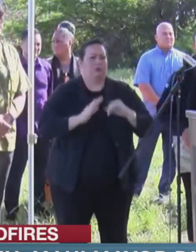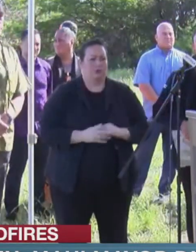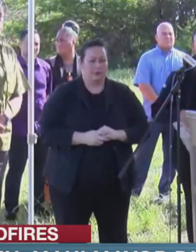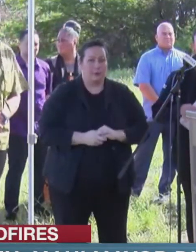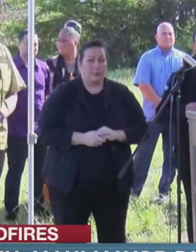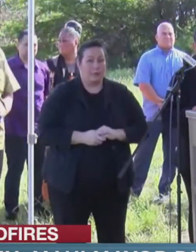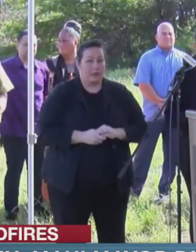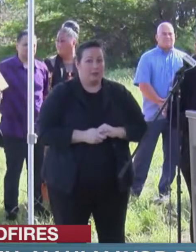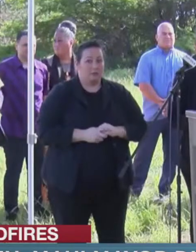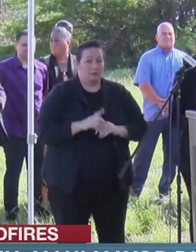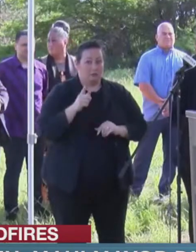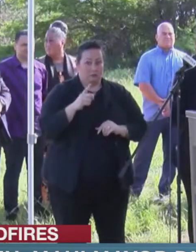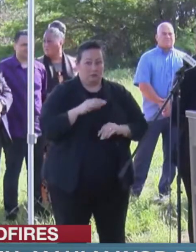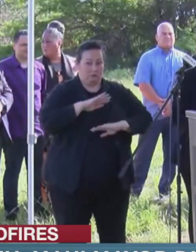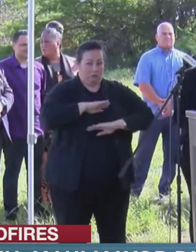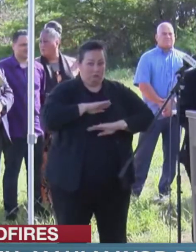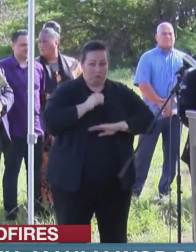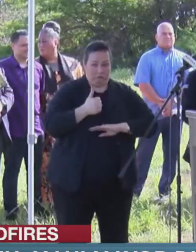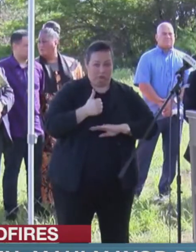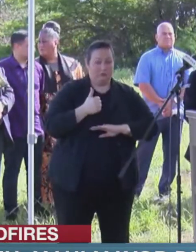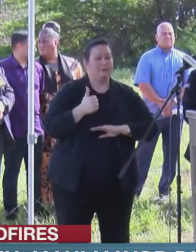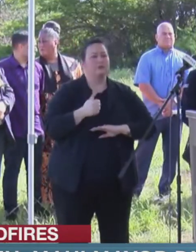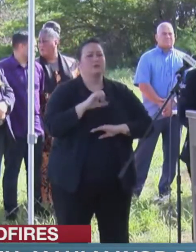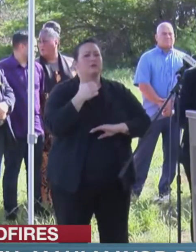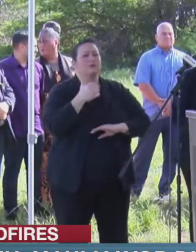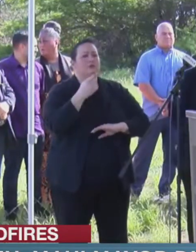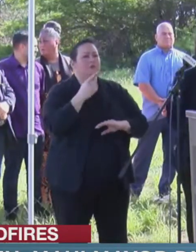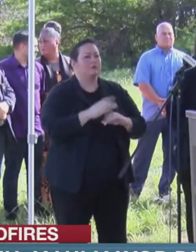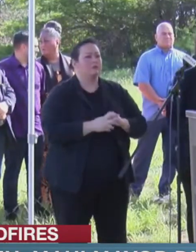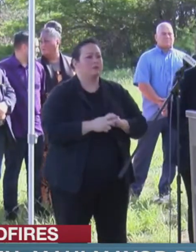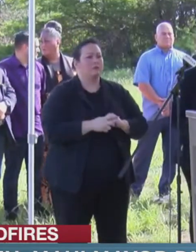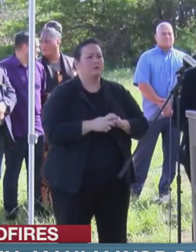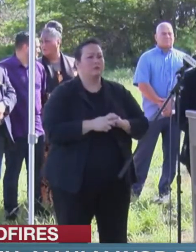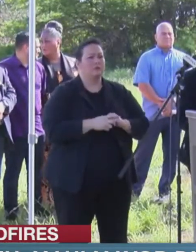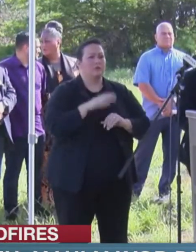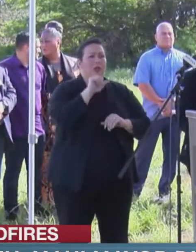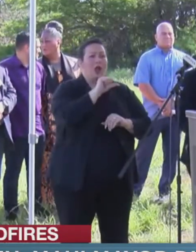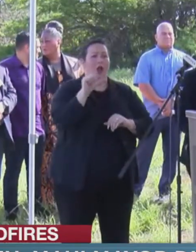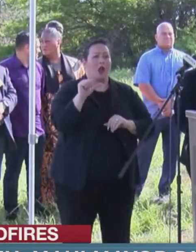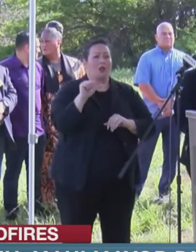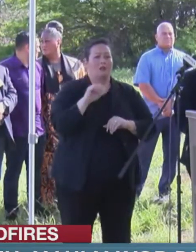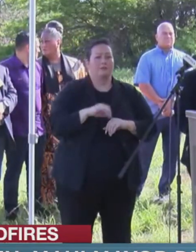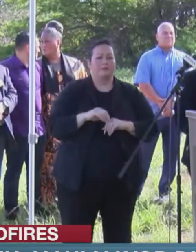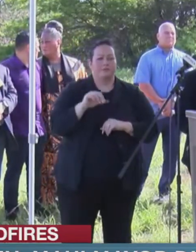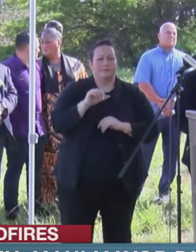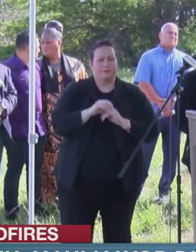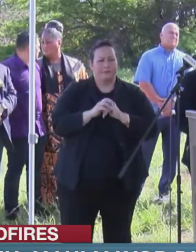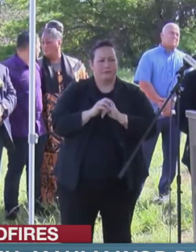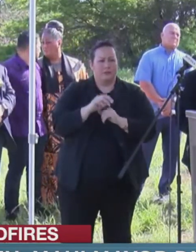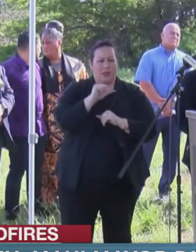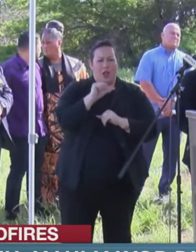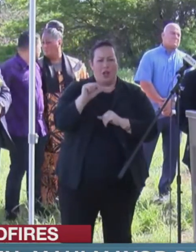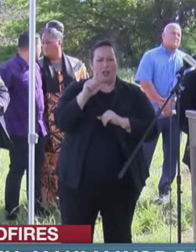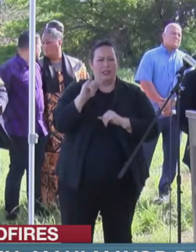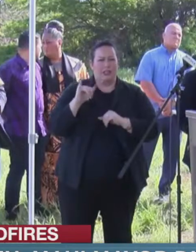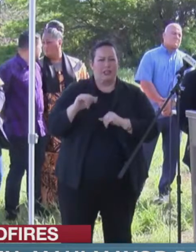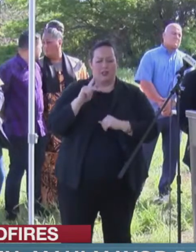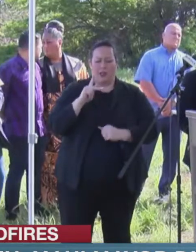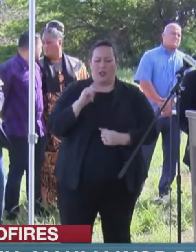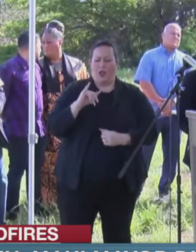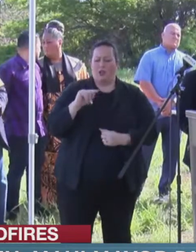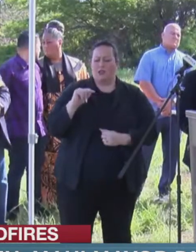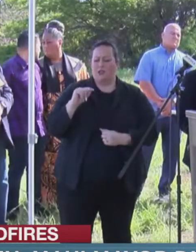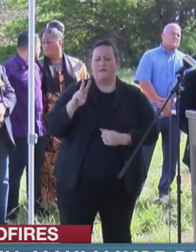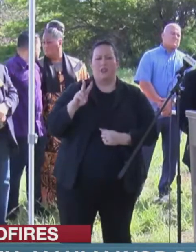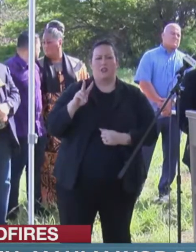Follow up? You're good? All right. Anyone else? Yeah, on the ITD, do we have a